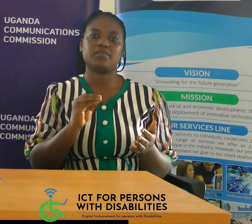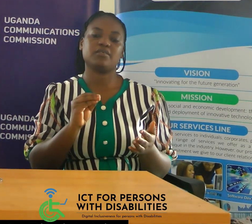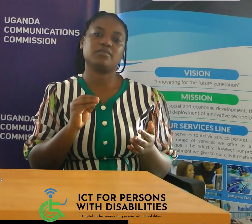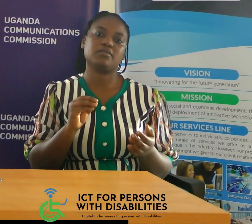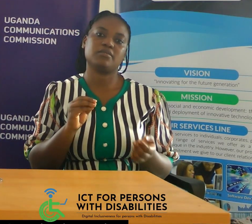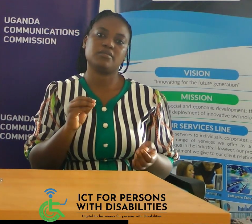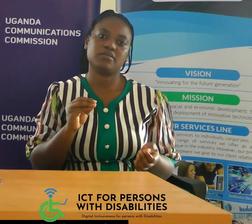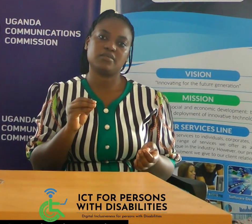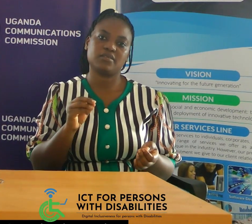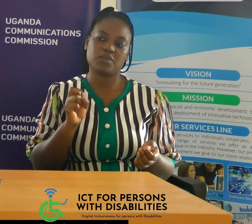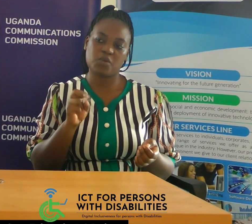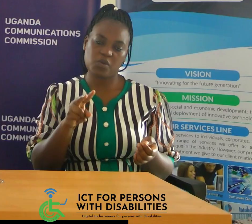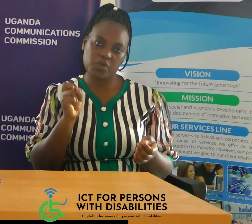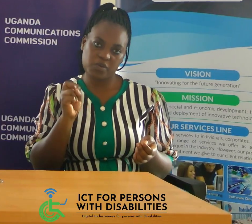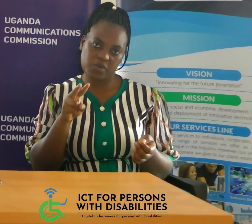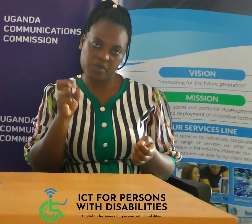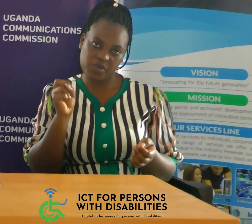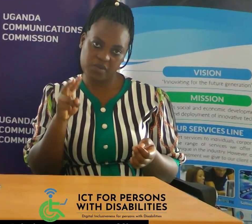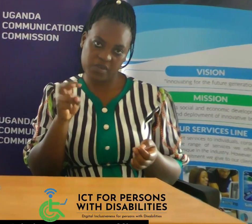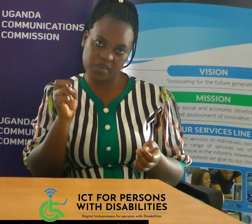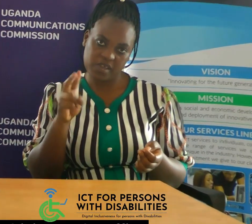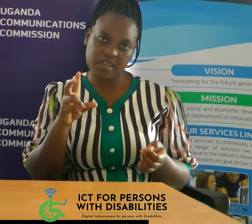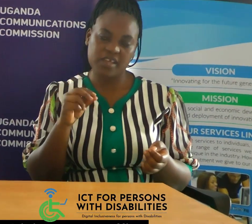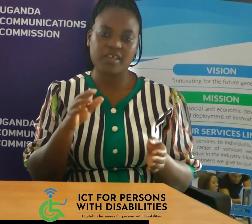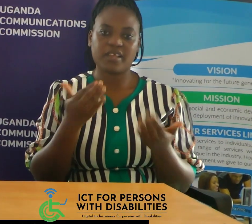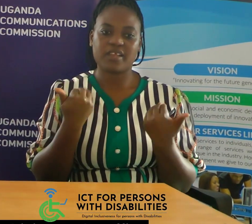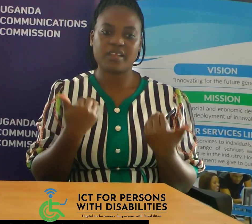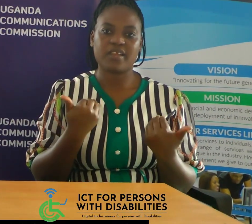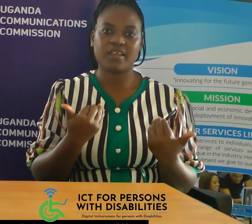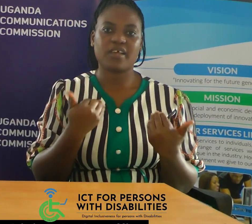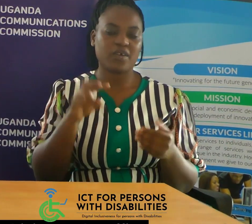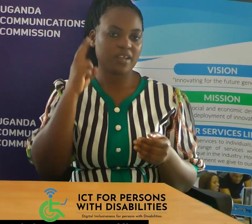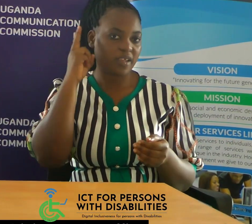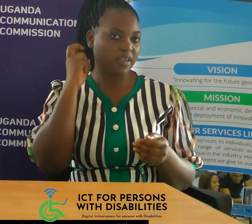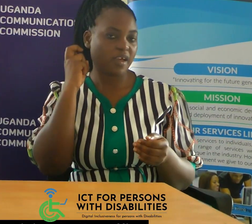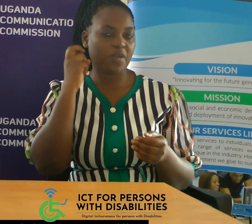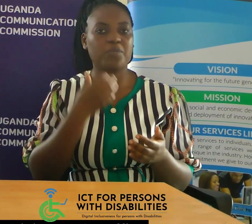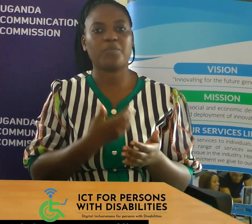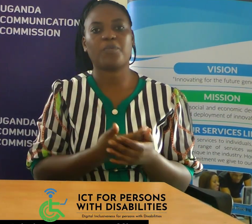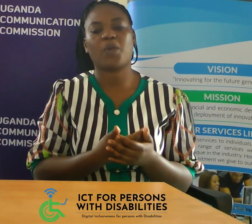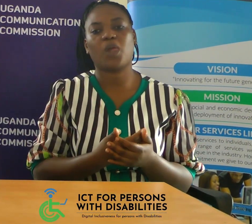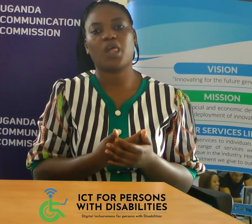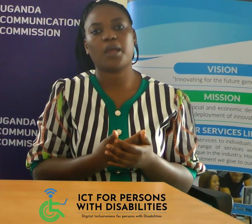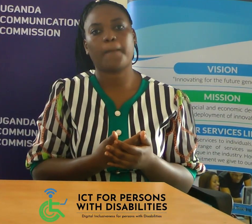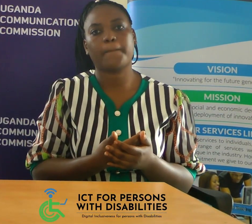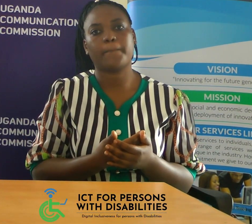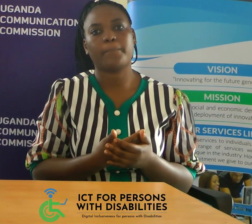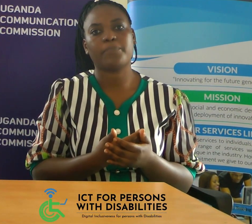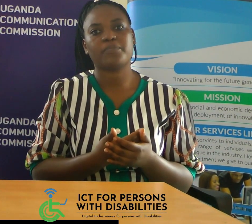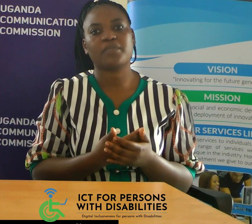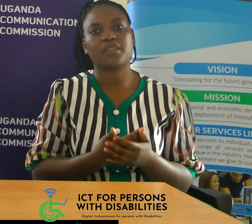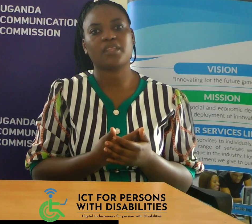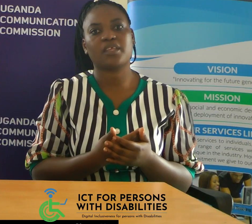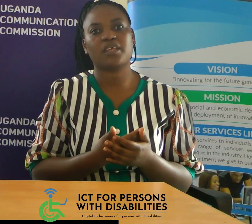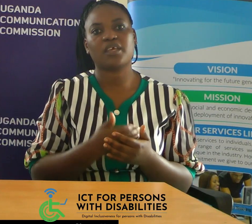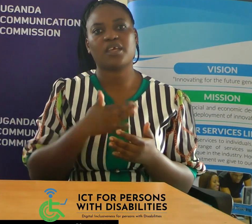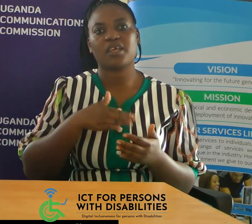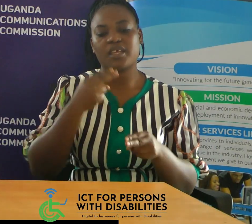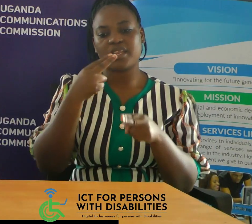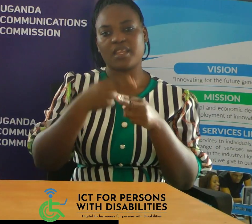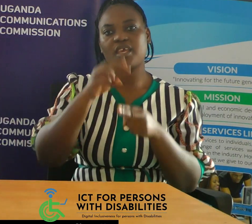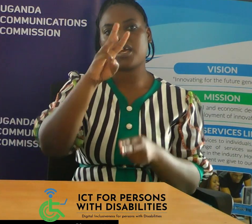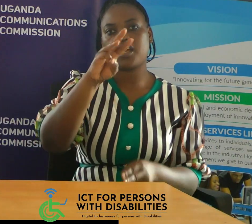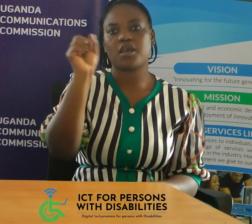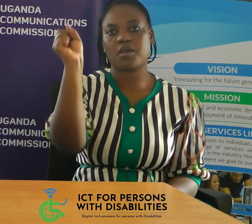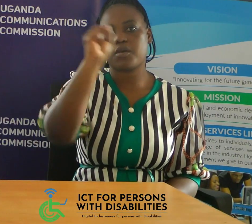representing the local district union, and I'm on my way driving to the office. Hey, nice to see